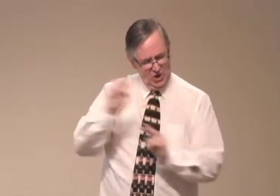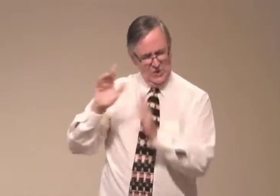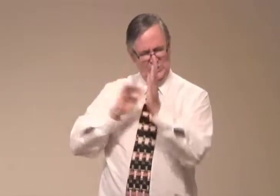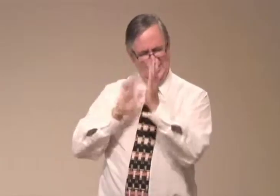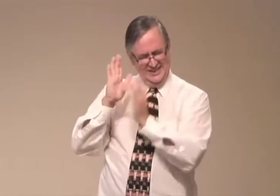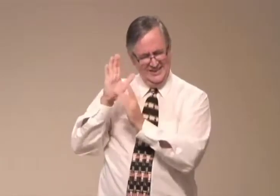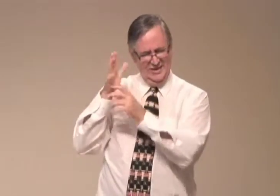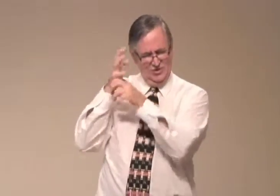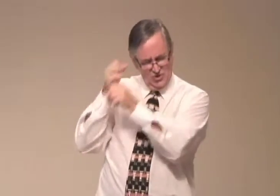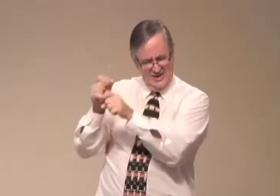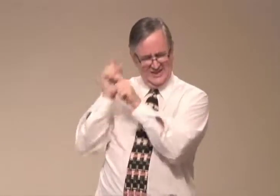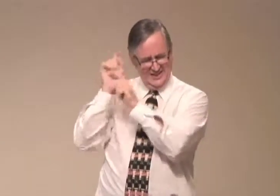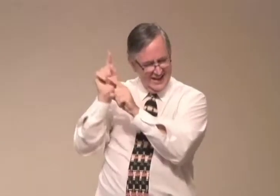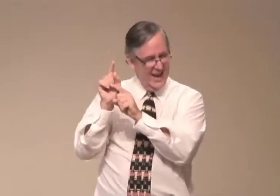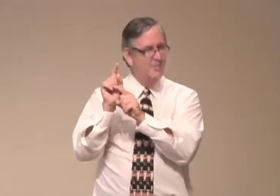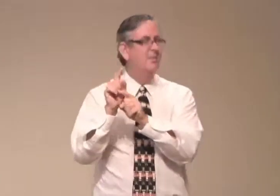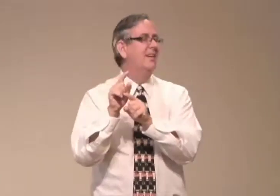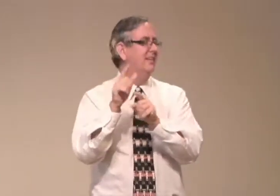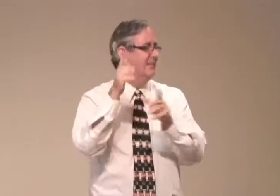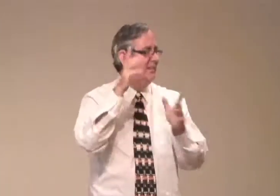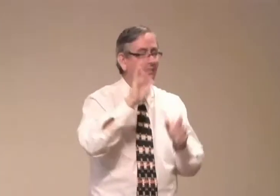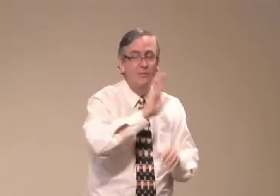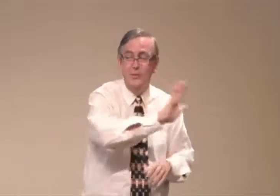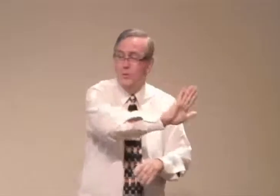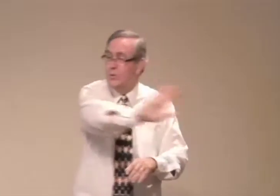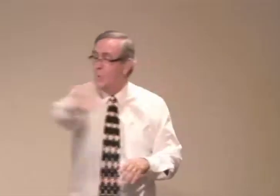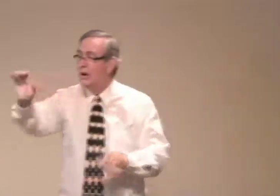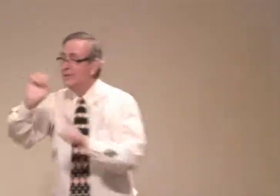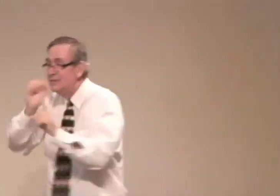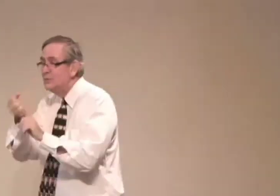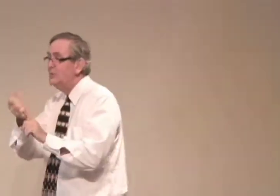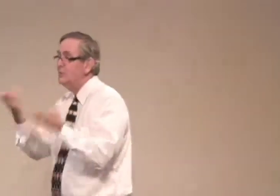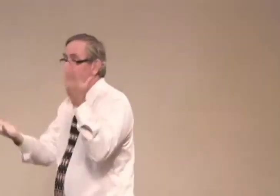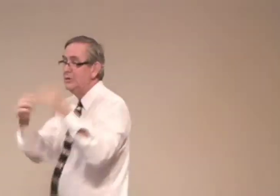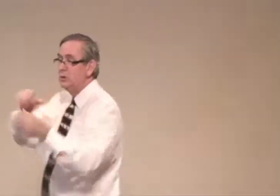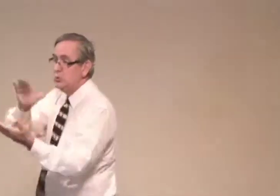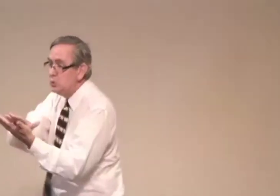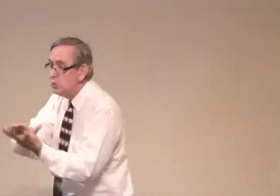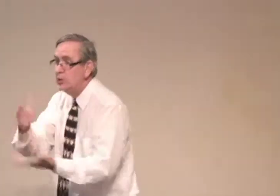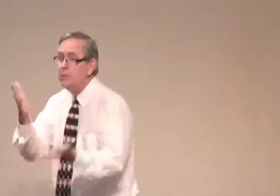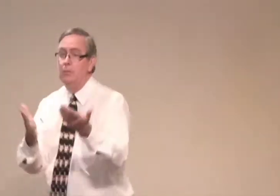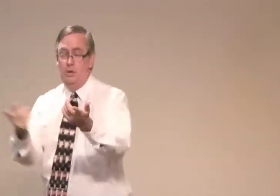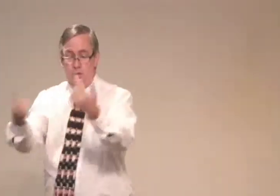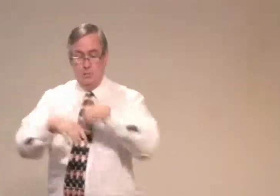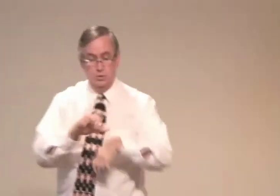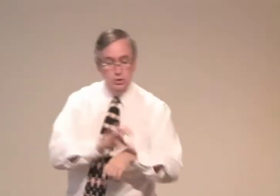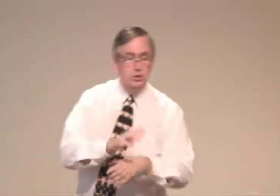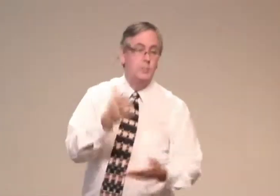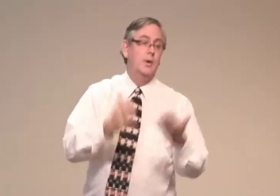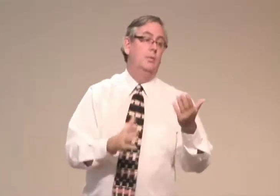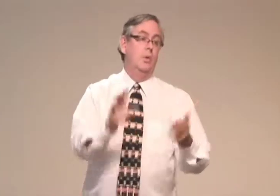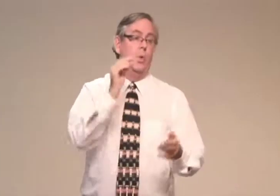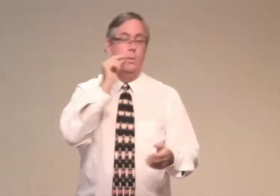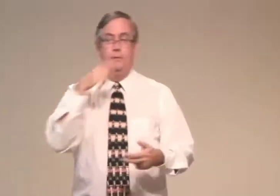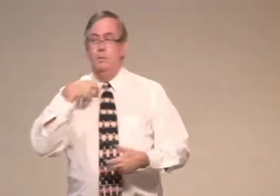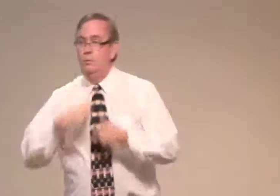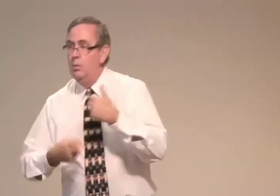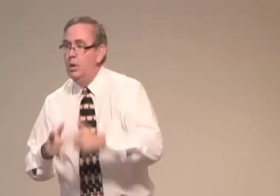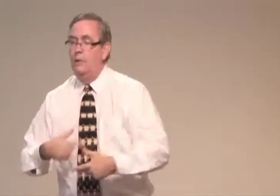The family has to just keep turning their eyes to Jesus and trusting in him. Maybe he's got a situation at school. Maybe he's got a